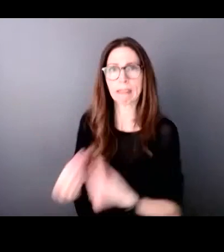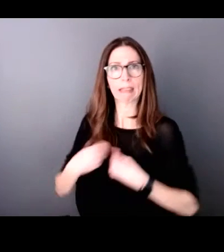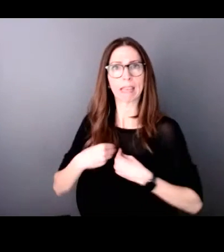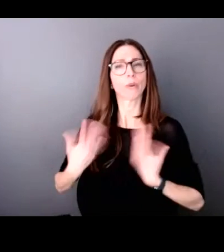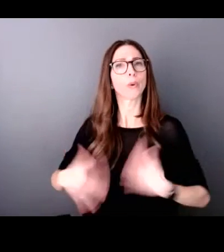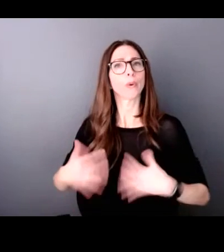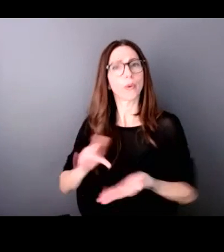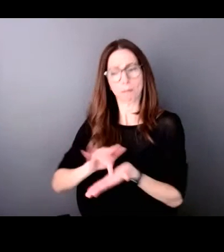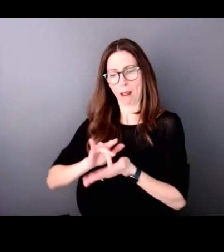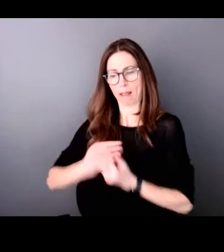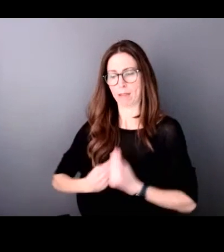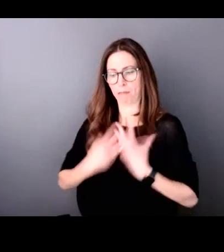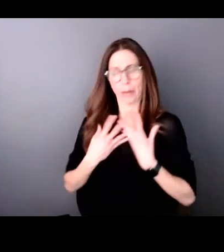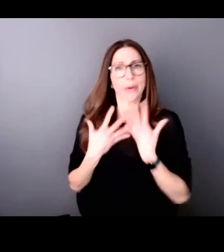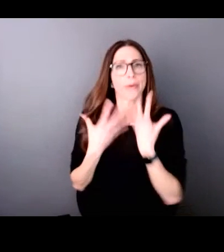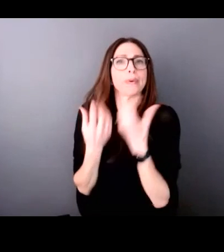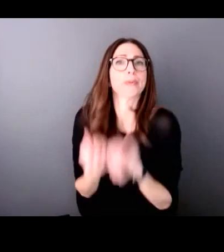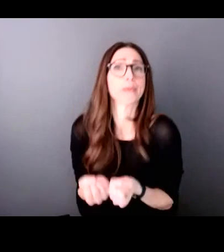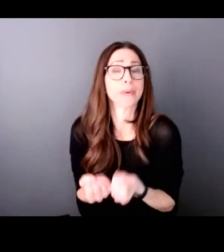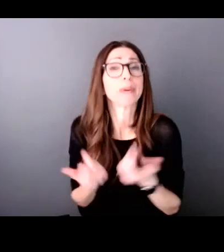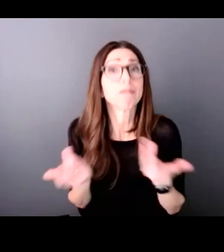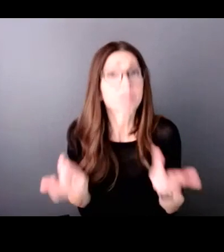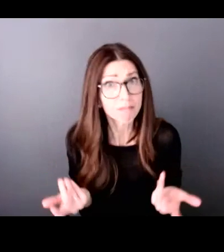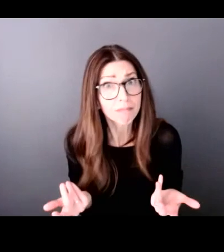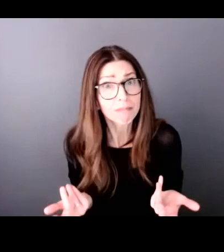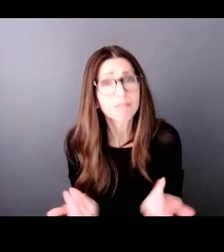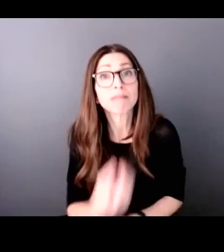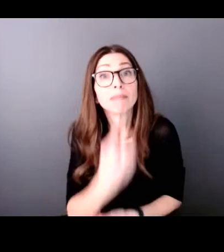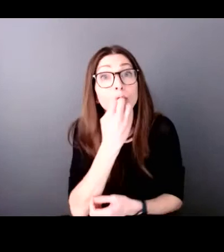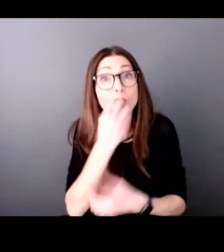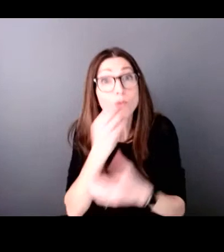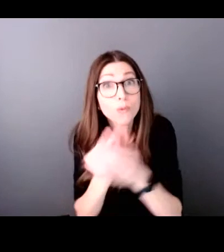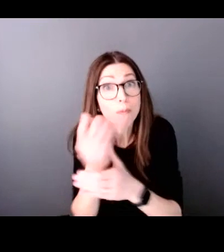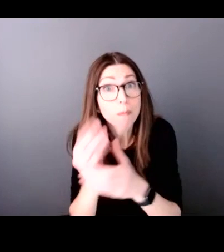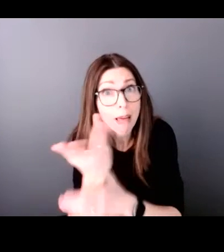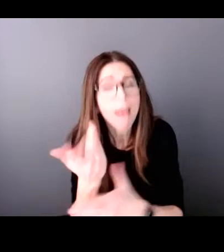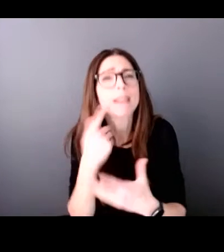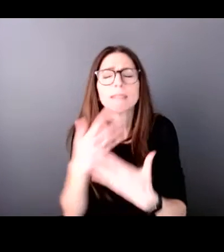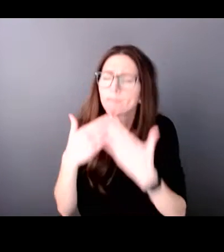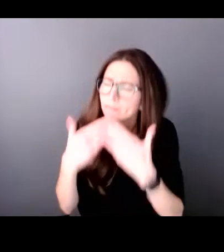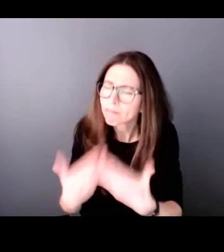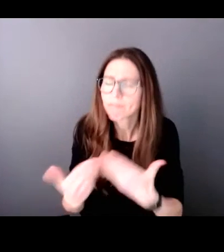we also send our greetings to our life sustainers. Those are the food plants.